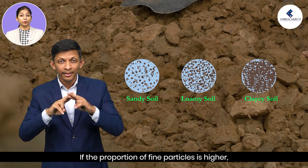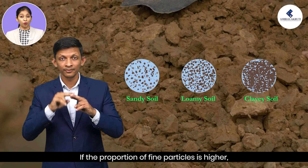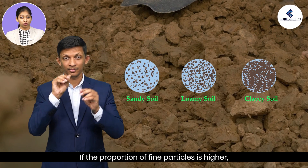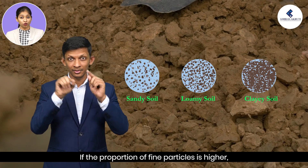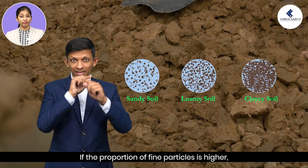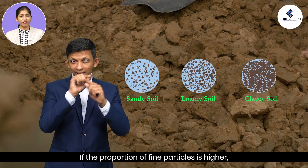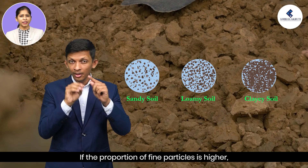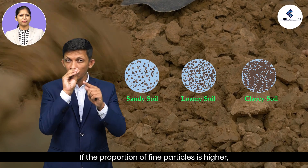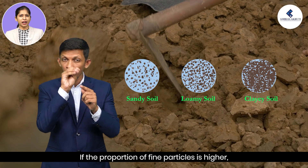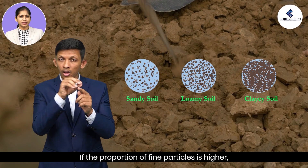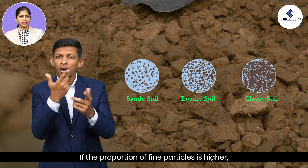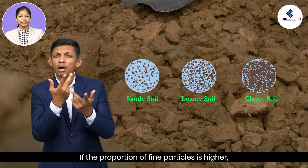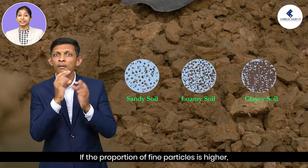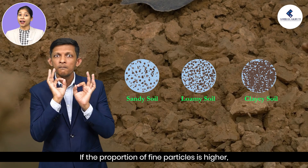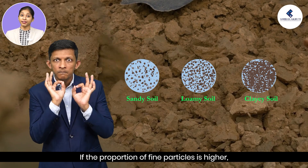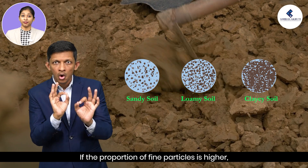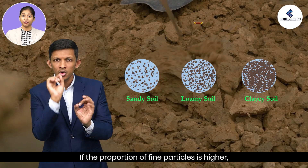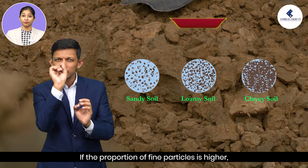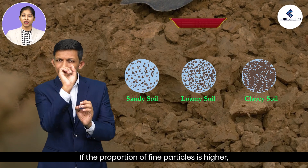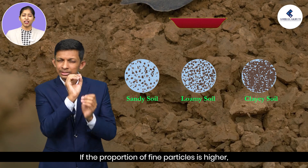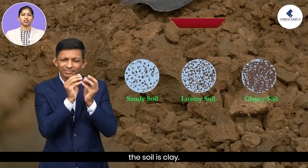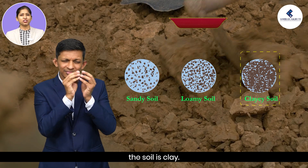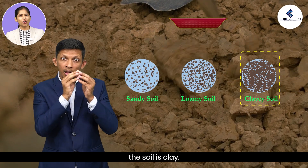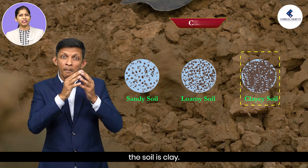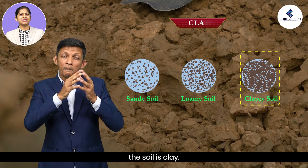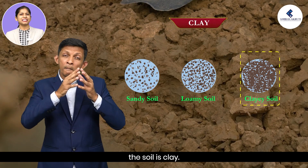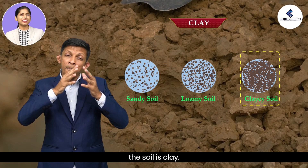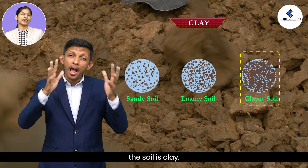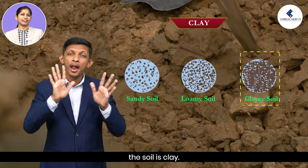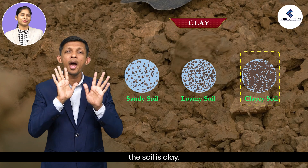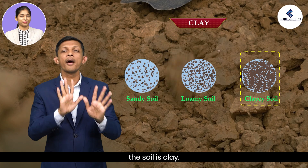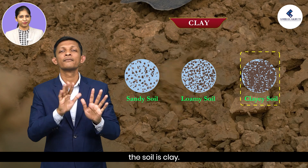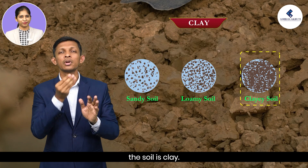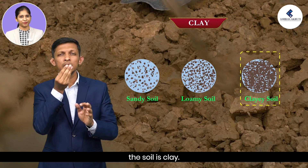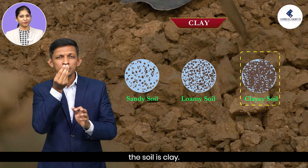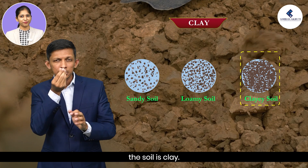If the proportion of fine particles is higher, the soil is clay.